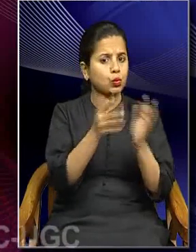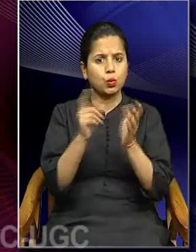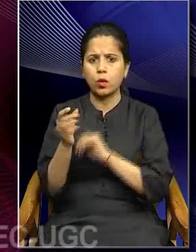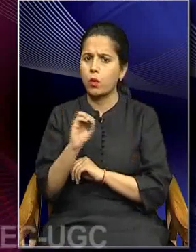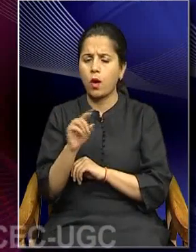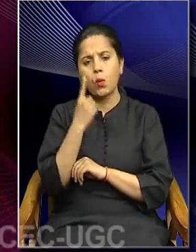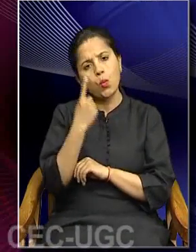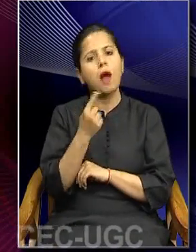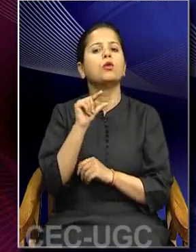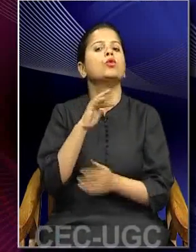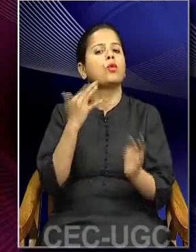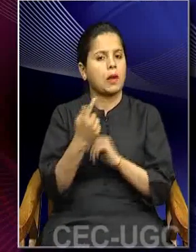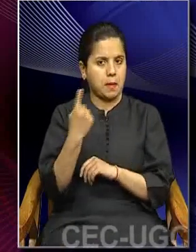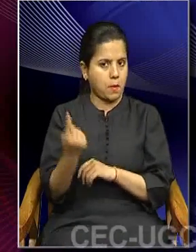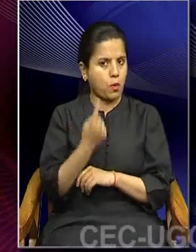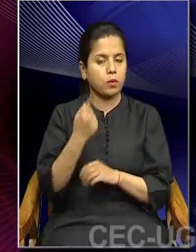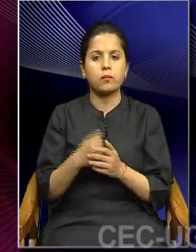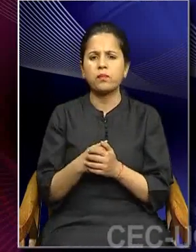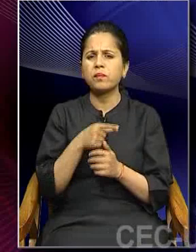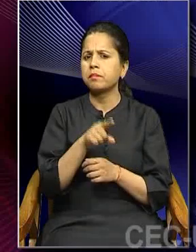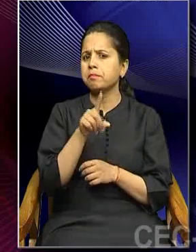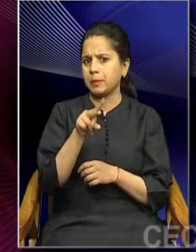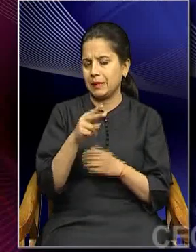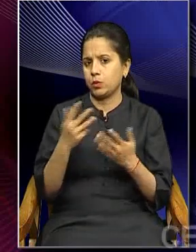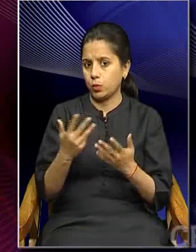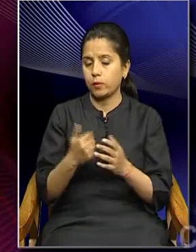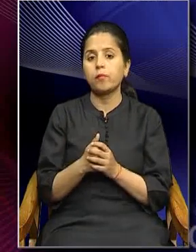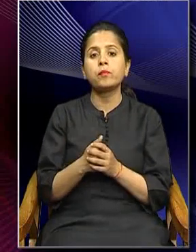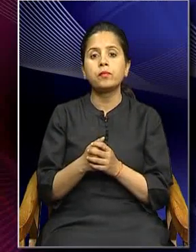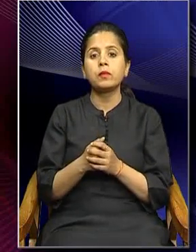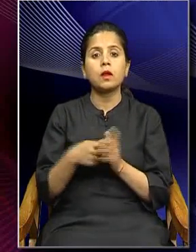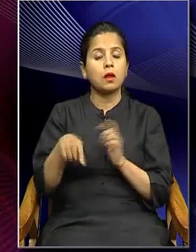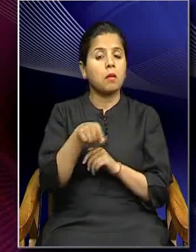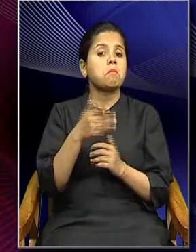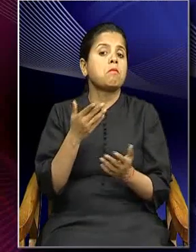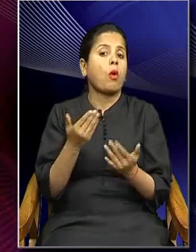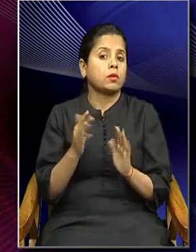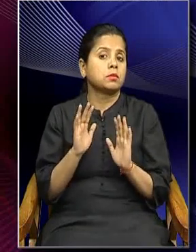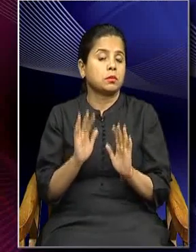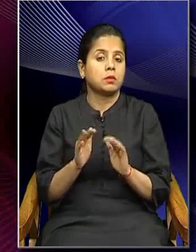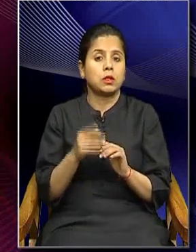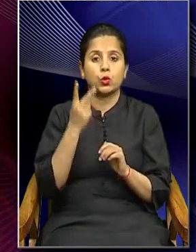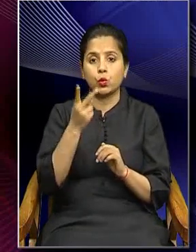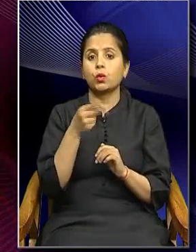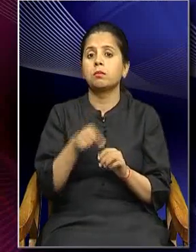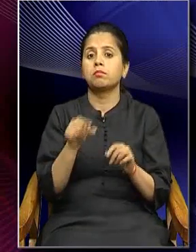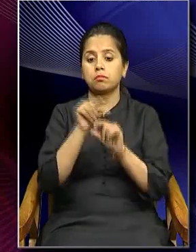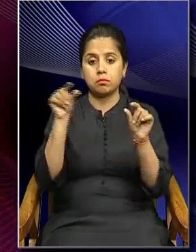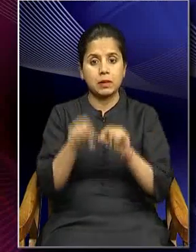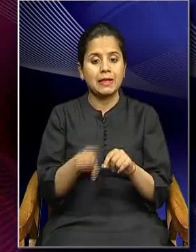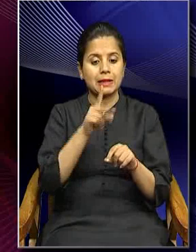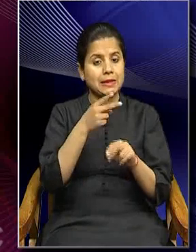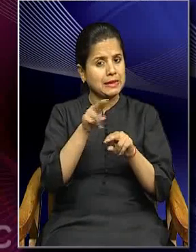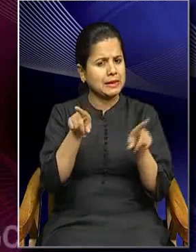only one. Now, what this means is that there could be two definitions of the same